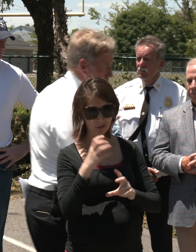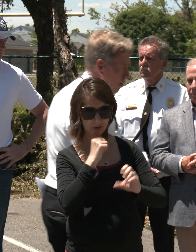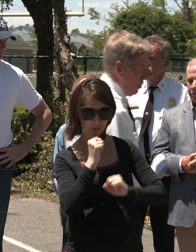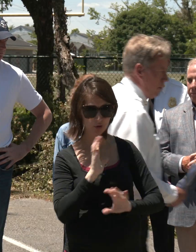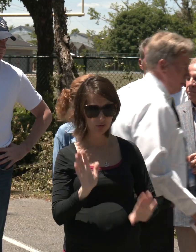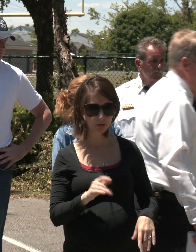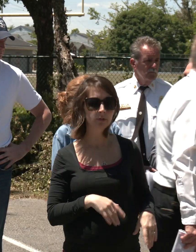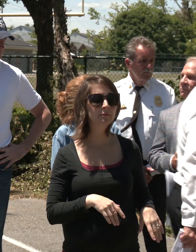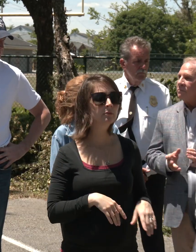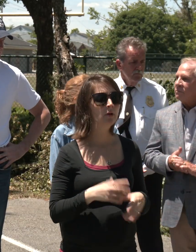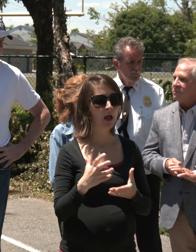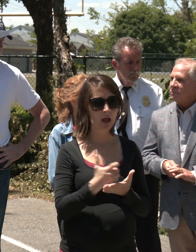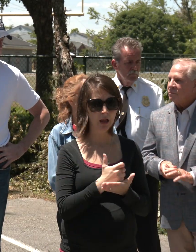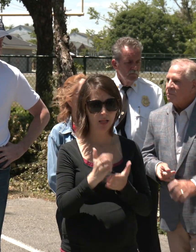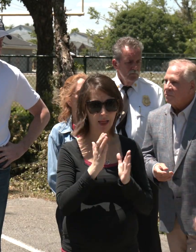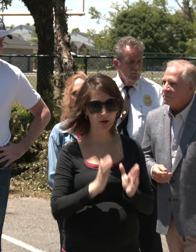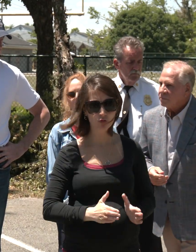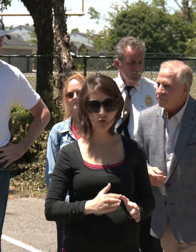Collector